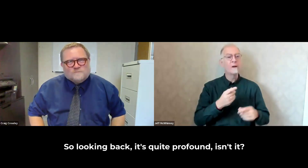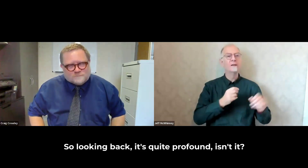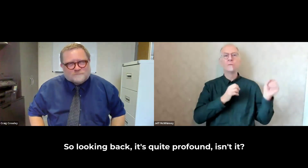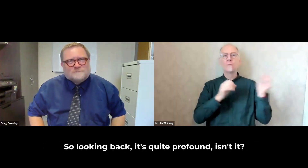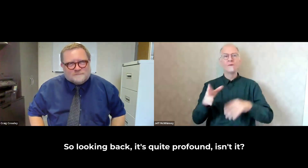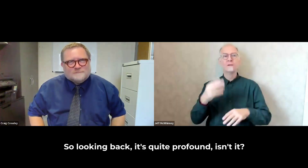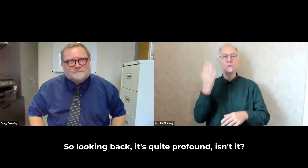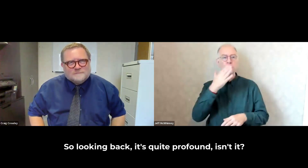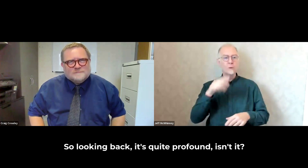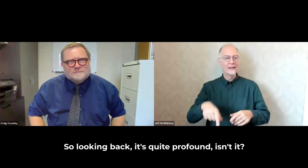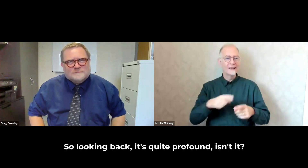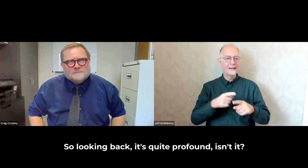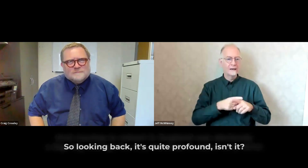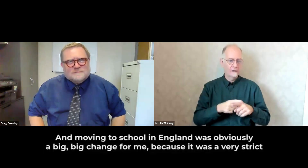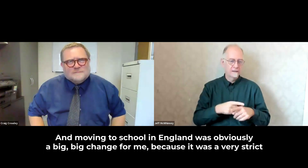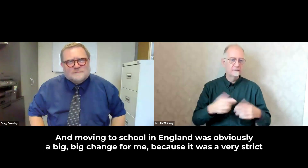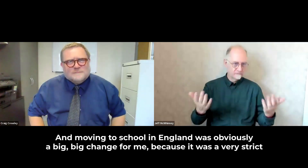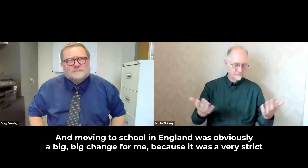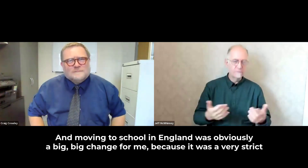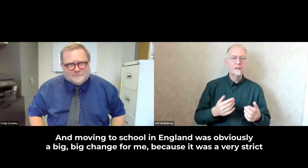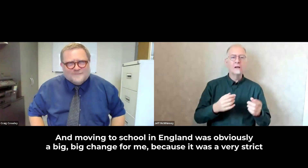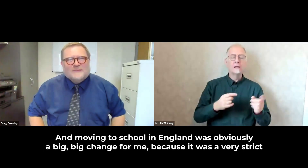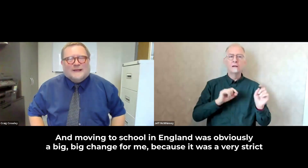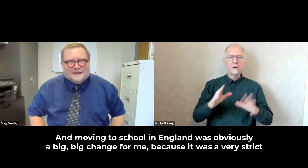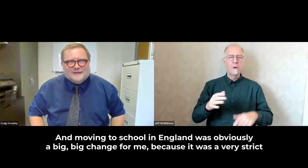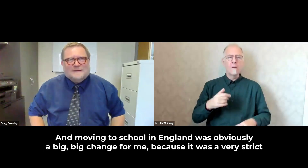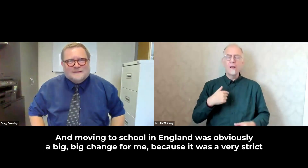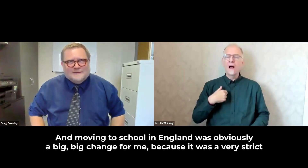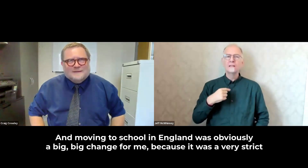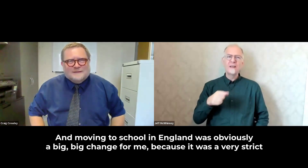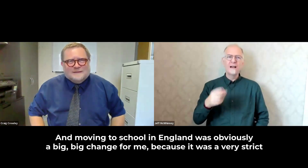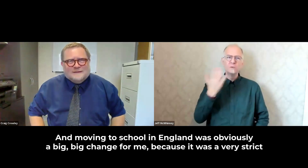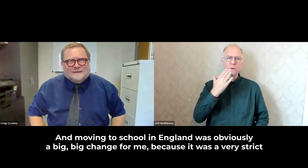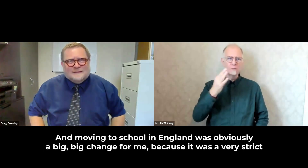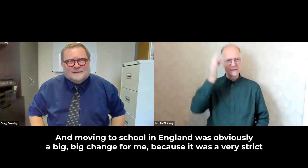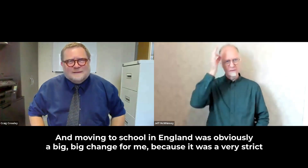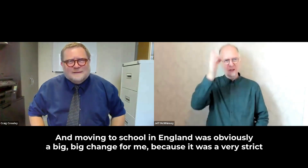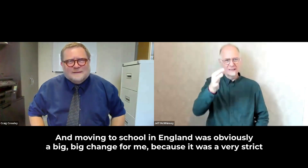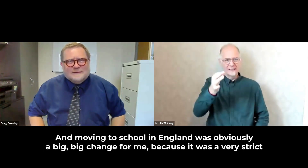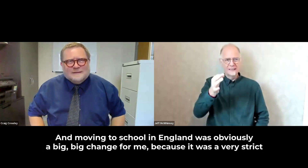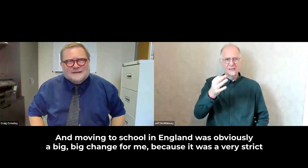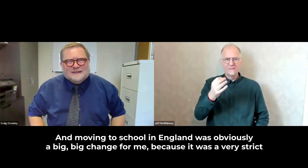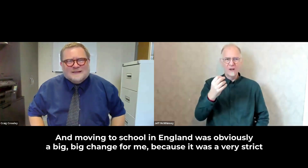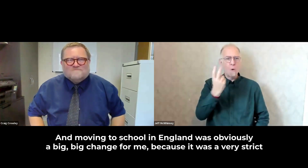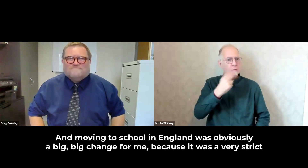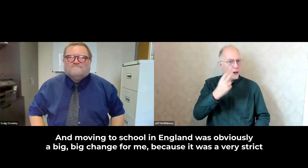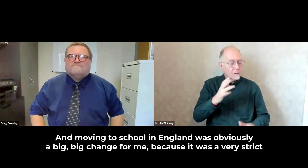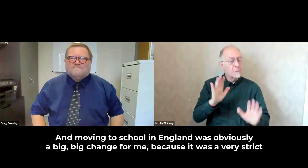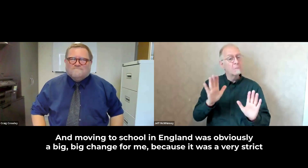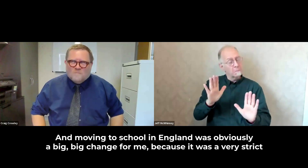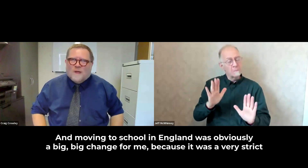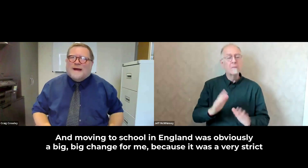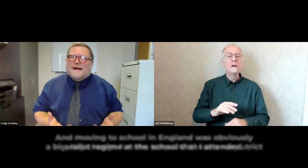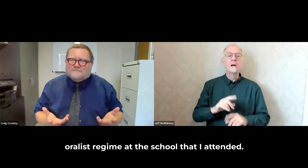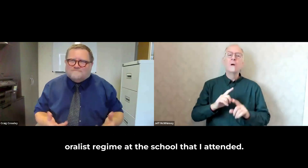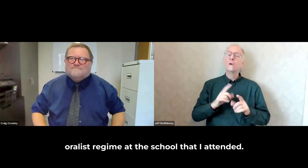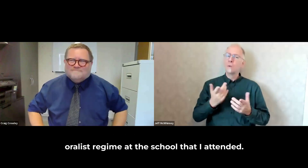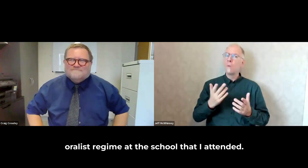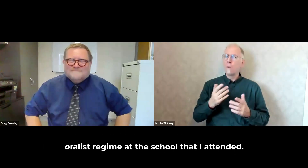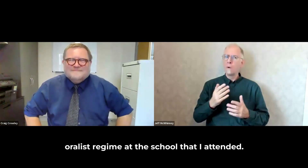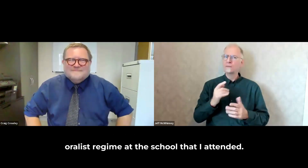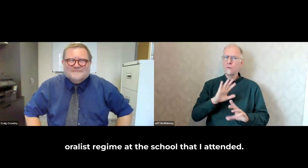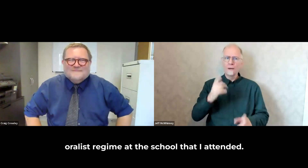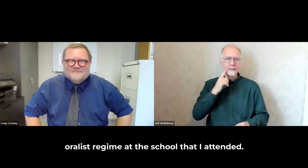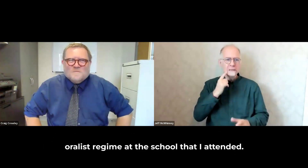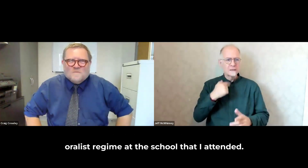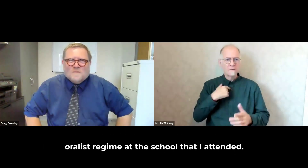it's quite profound, isn't it? And moving to school in England was obviously a big change for me because it was a very strict oralist